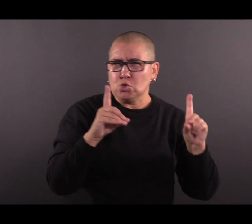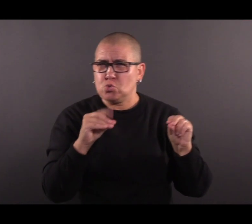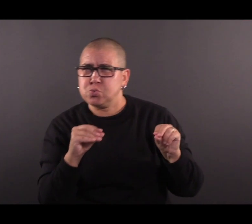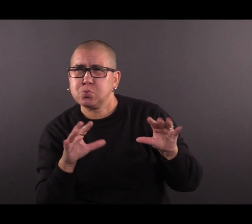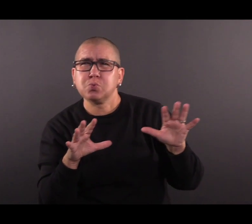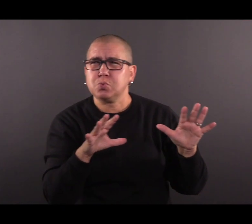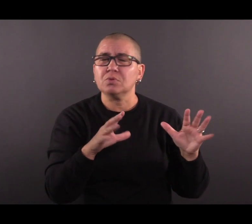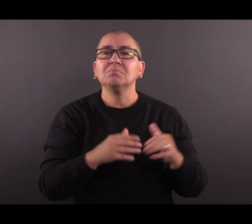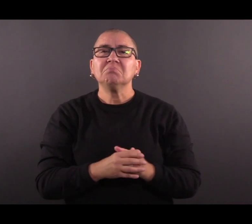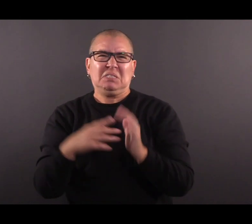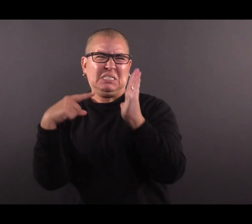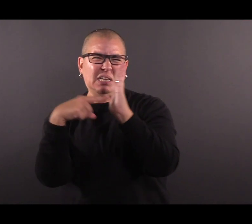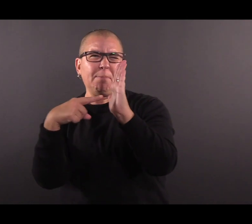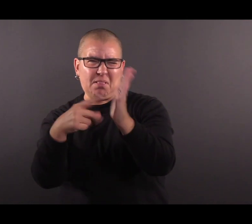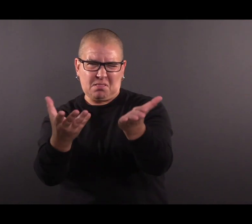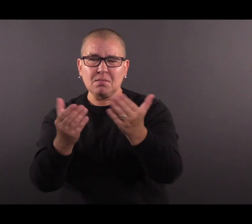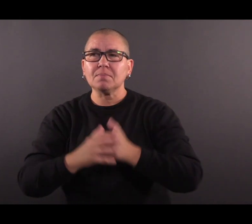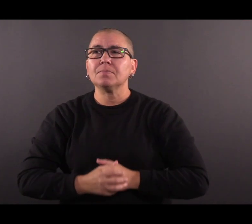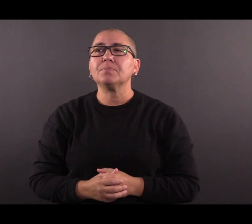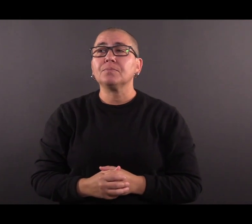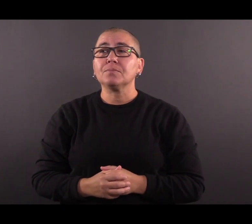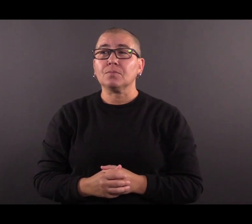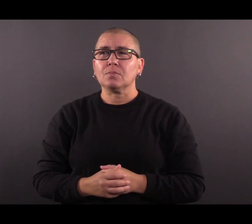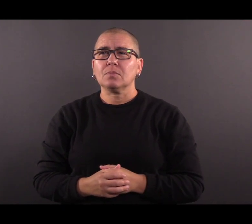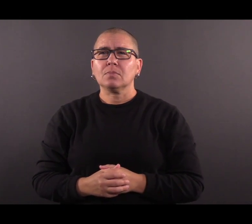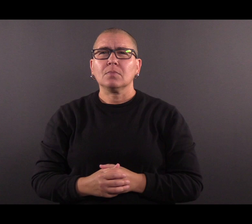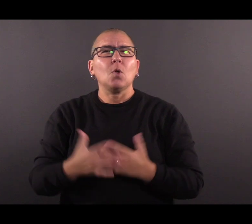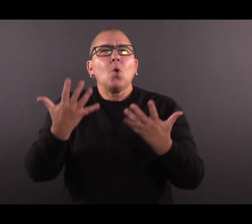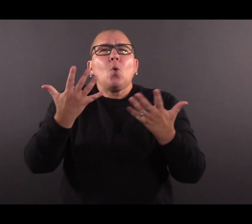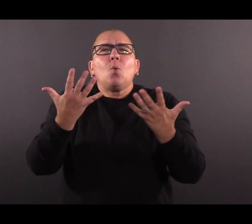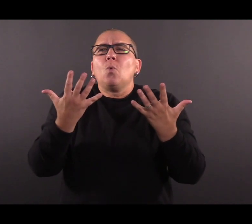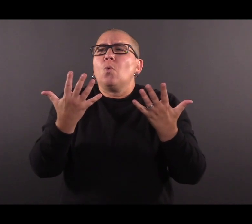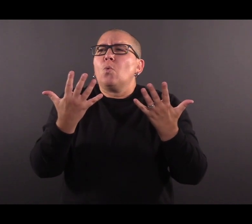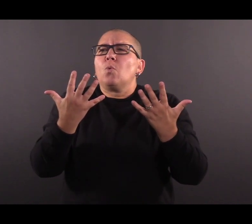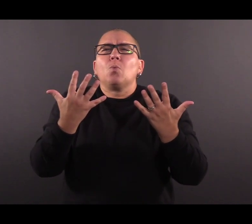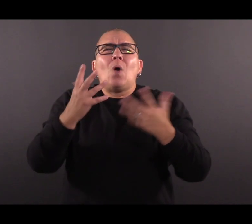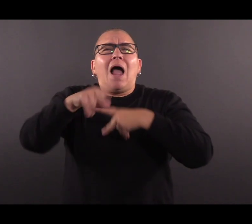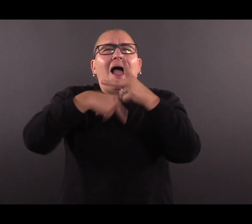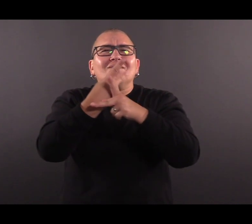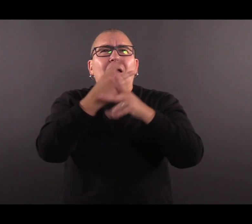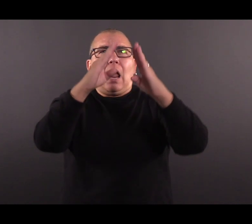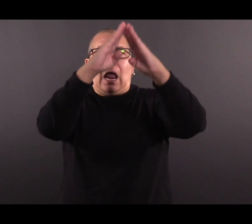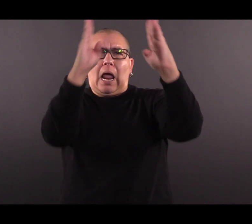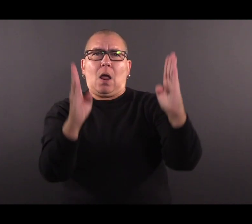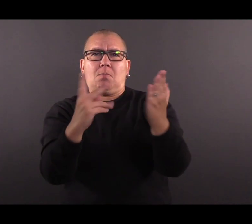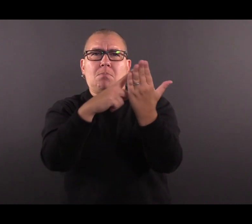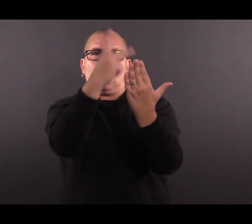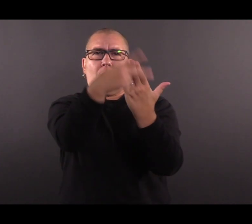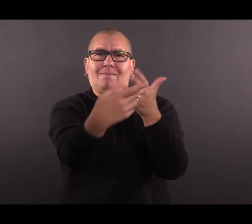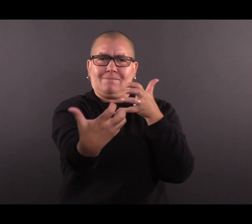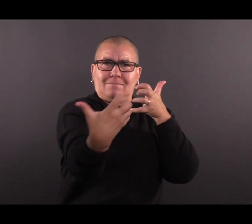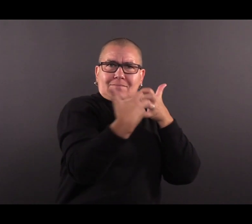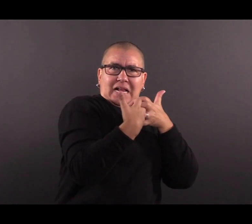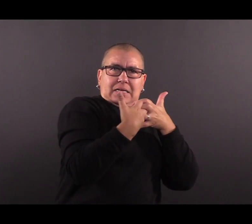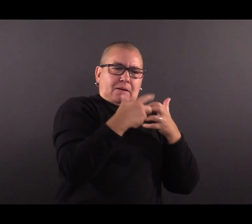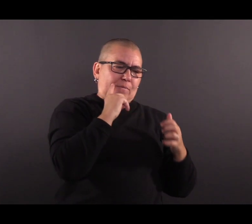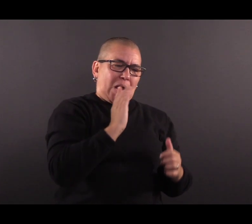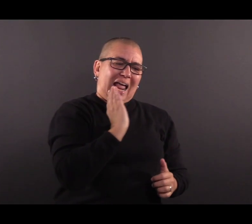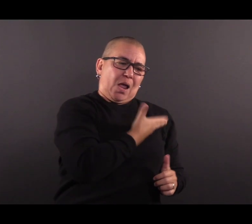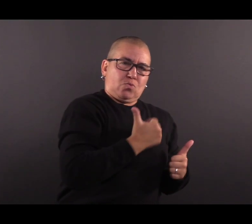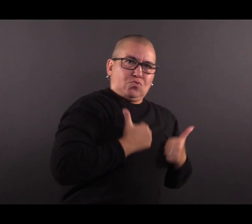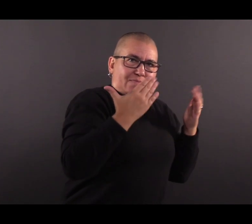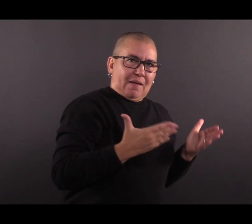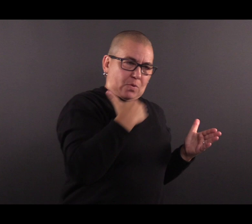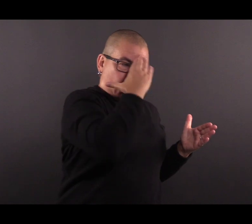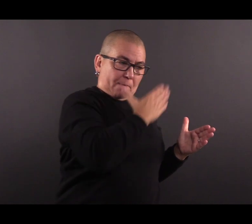need. Some questions you might explore are, what type of housing programming would work